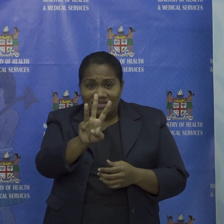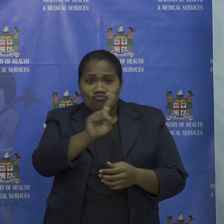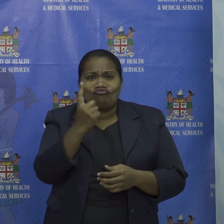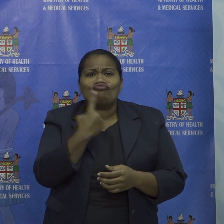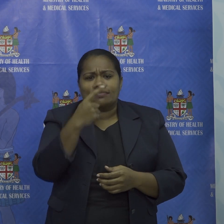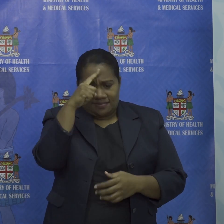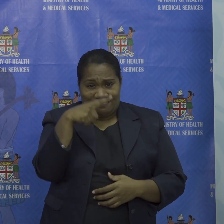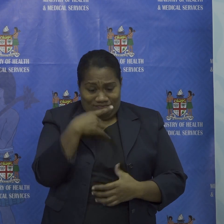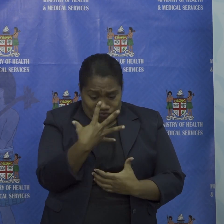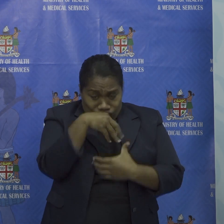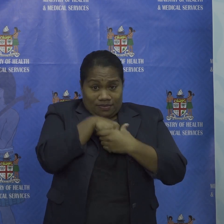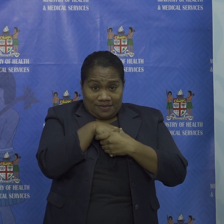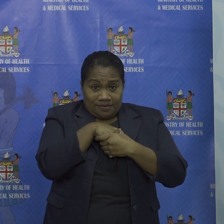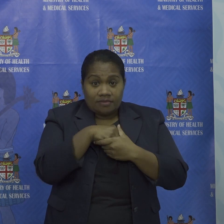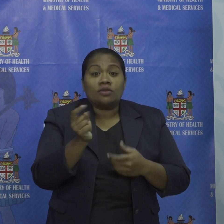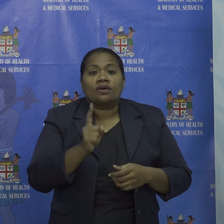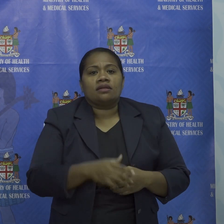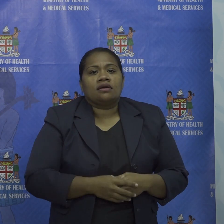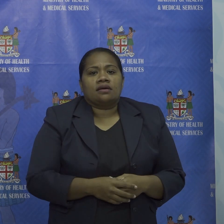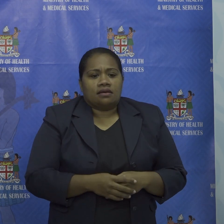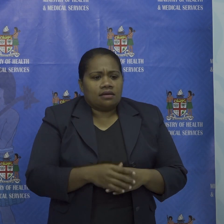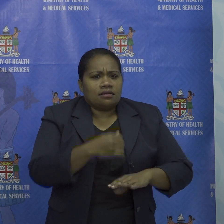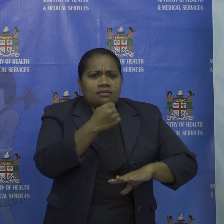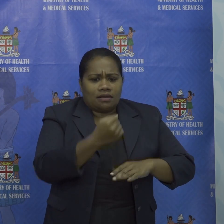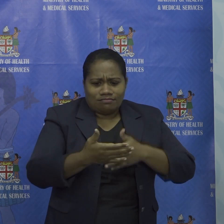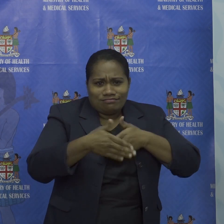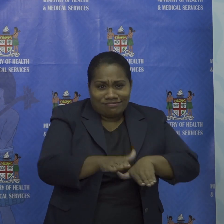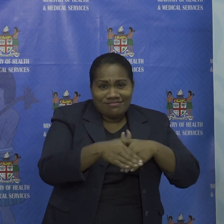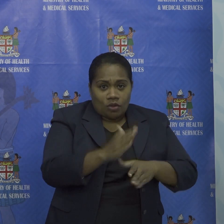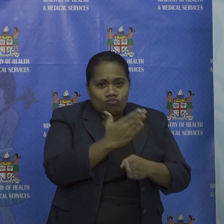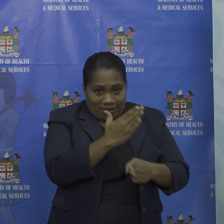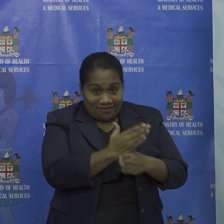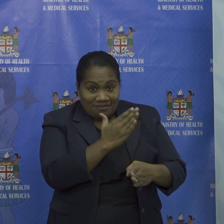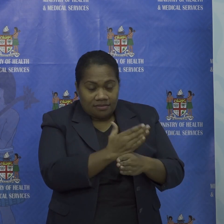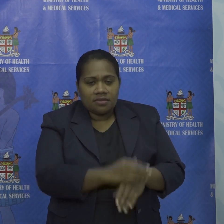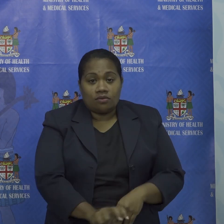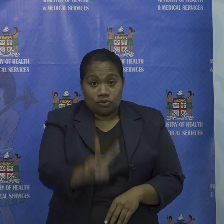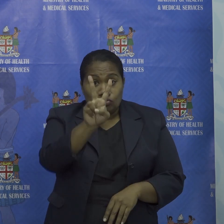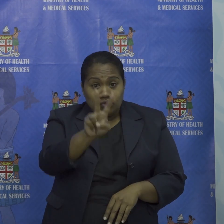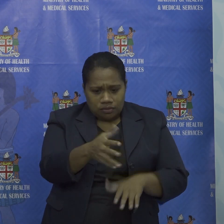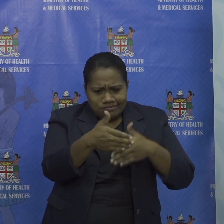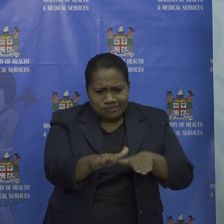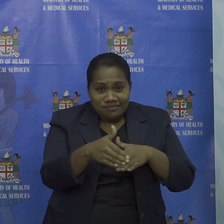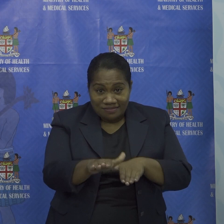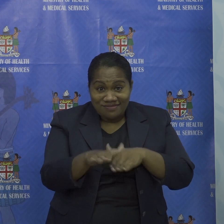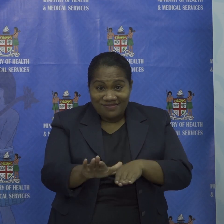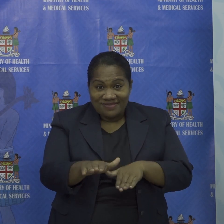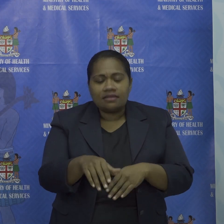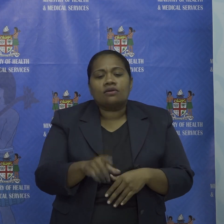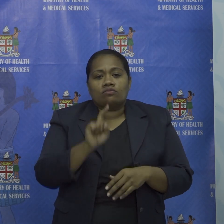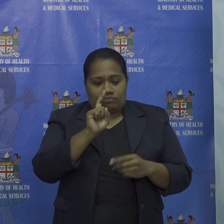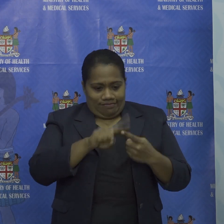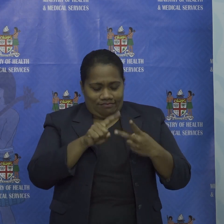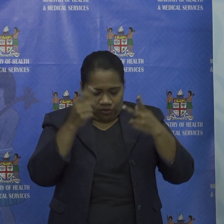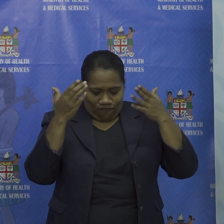the government factory worker is in full swing. There are two factories that we were focused on. One is